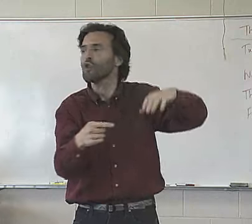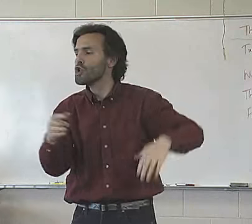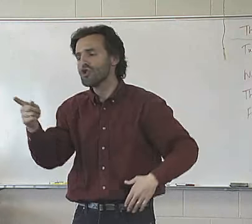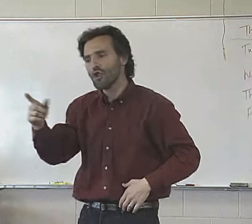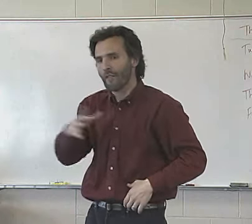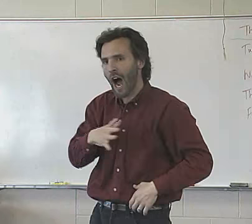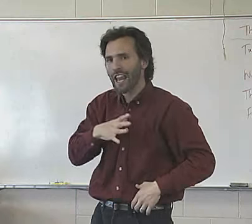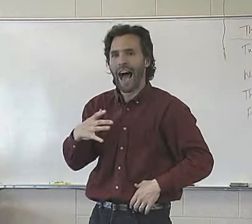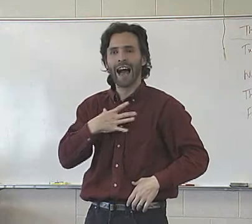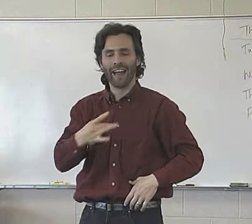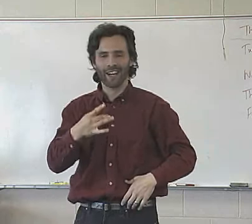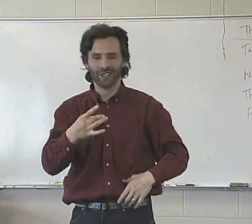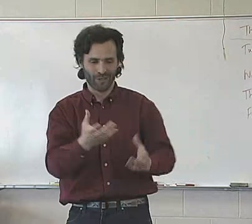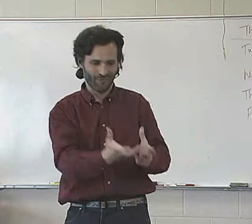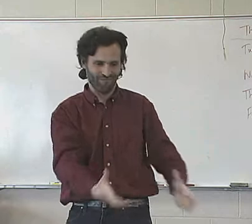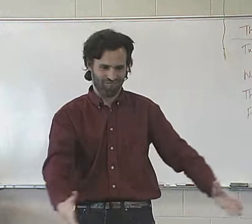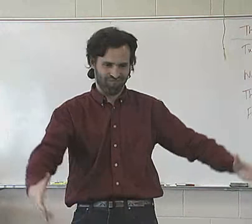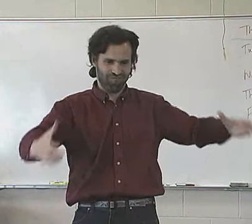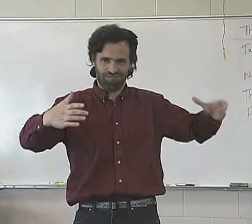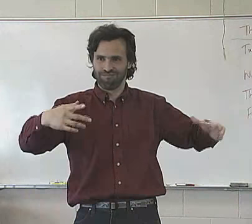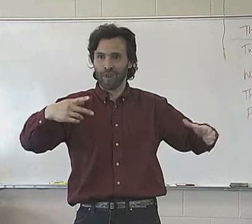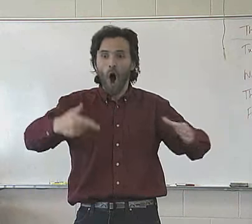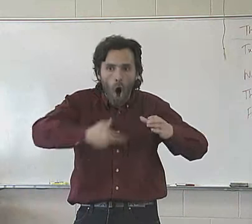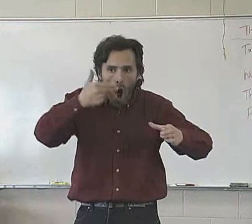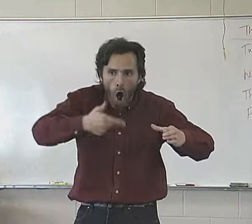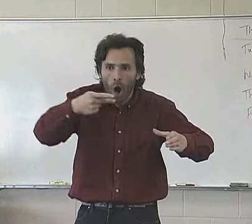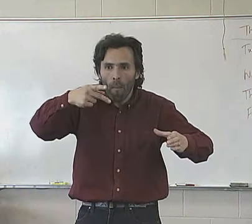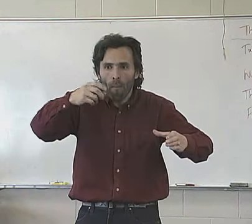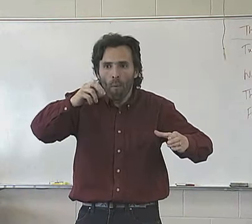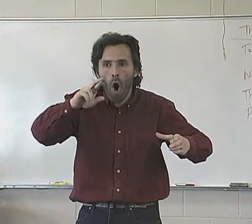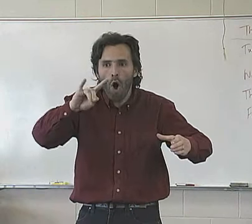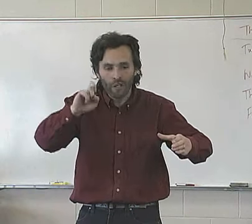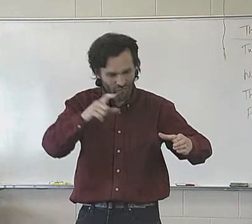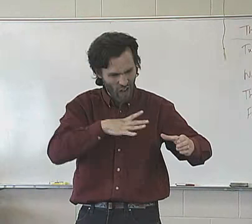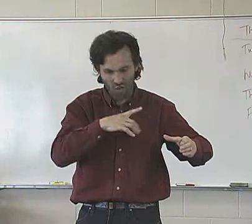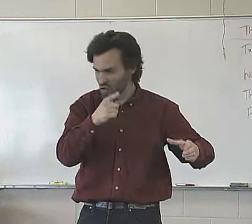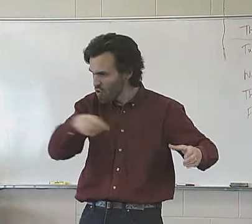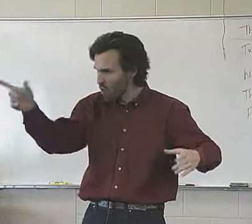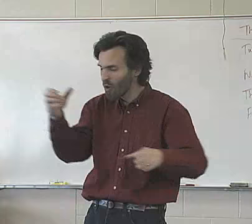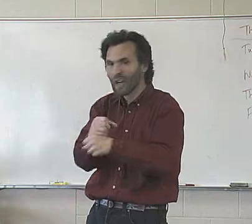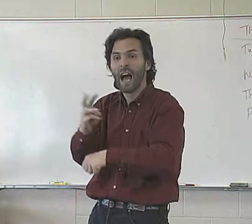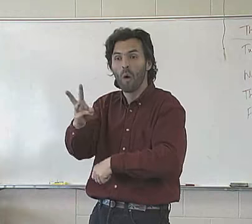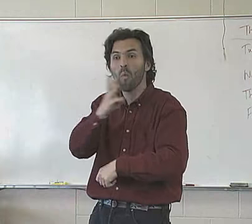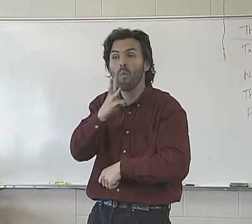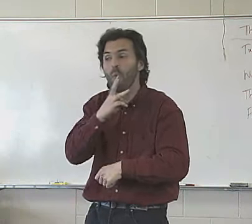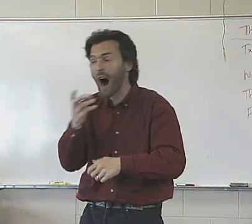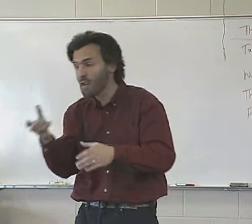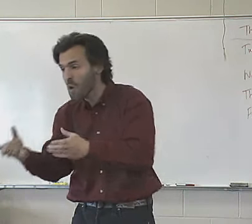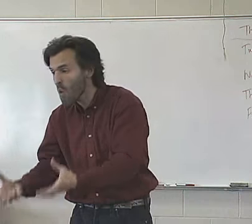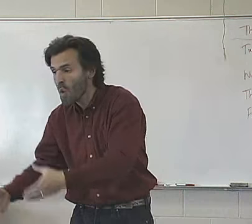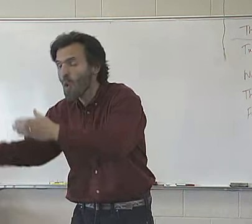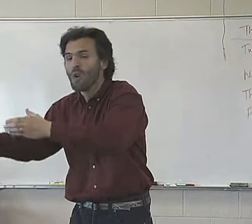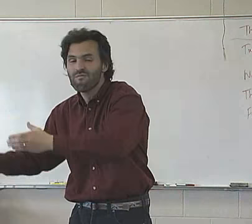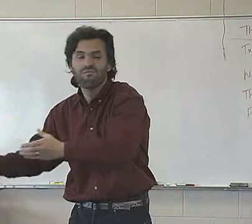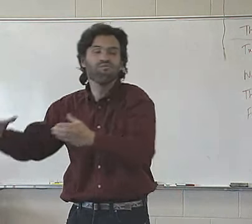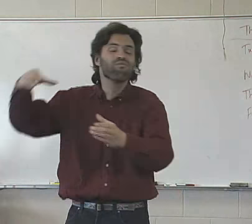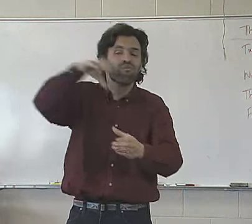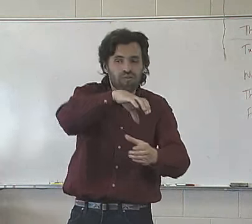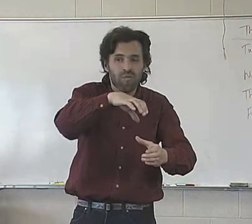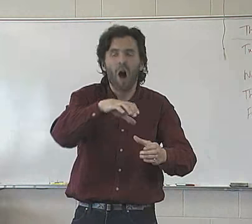nice pot of porridge. So why don't you go outside and get the bucket and get water from the well, and then I'll